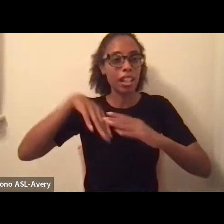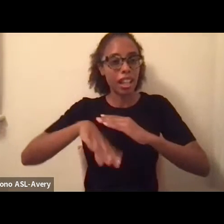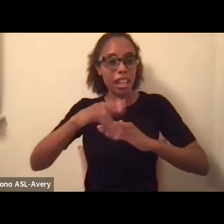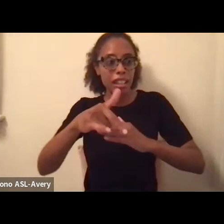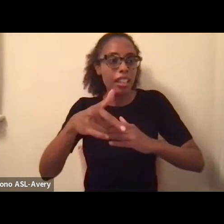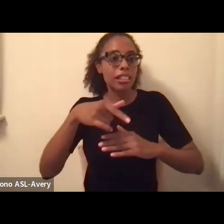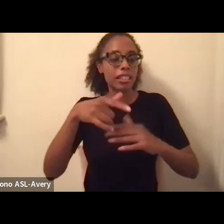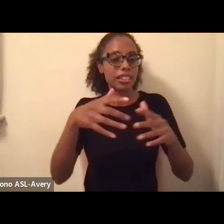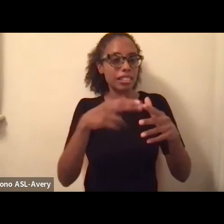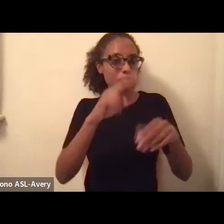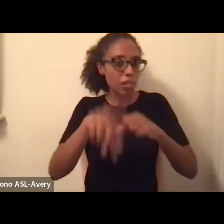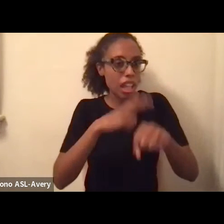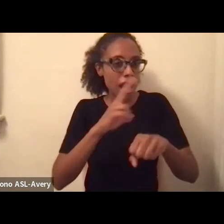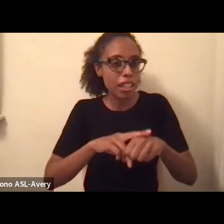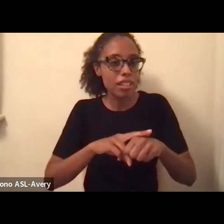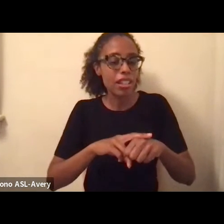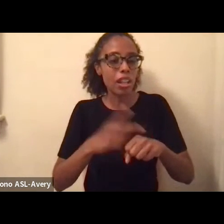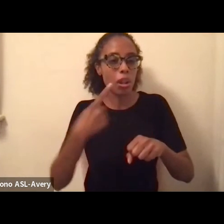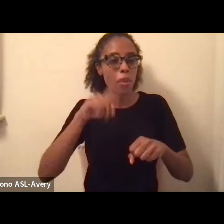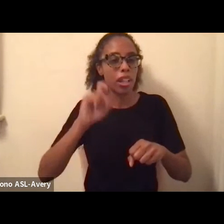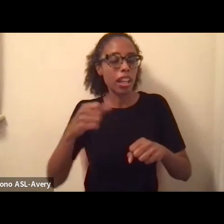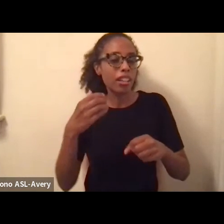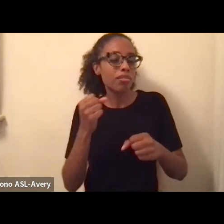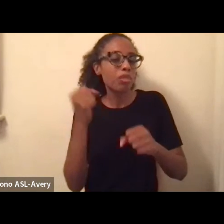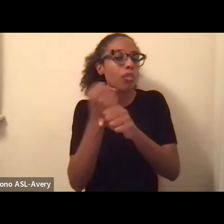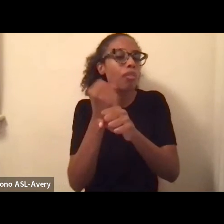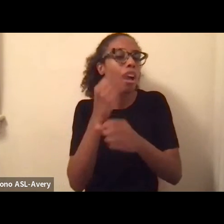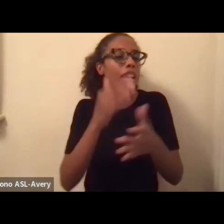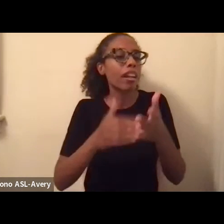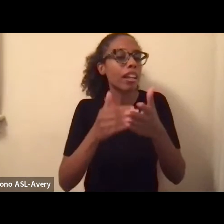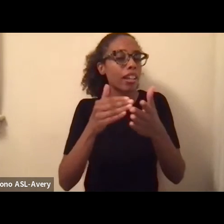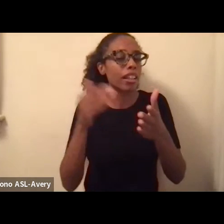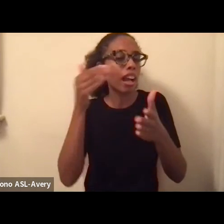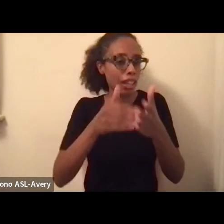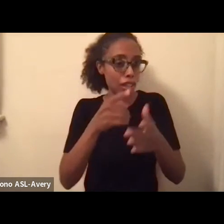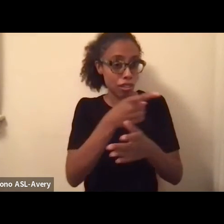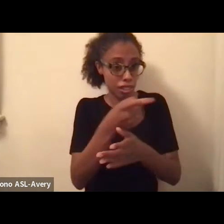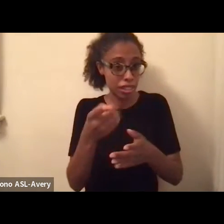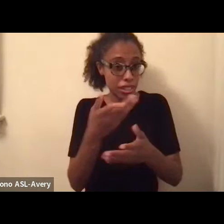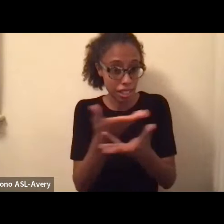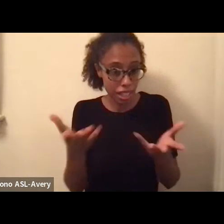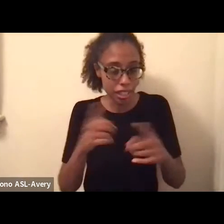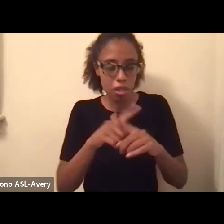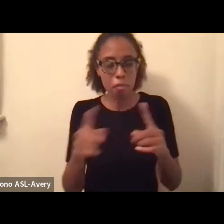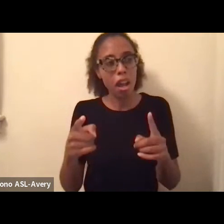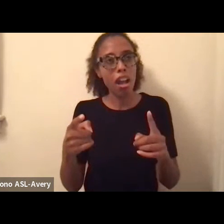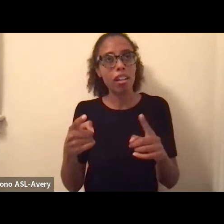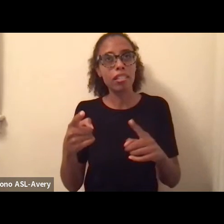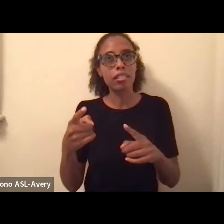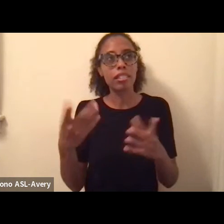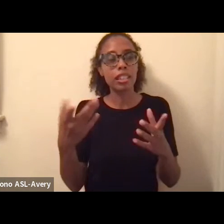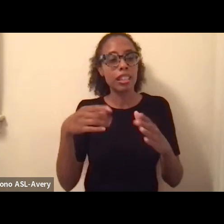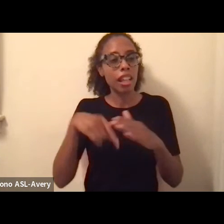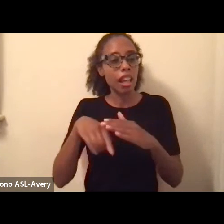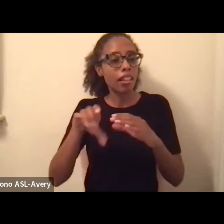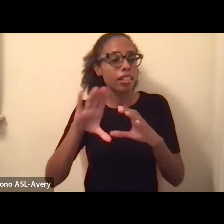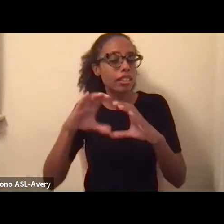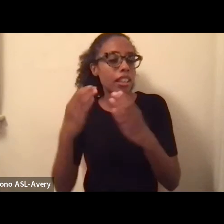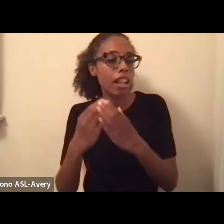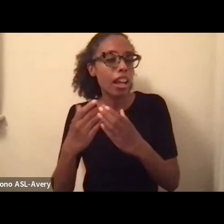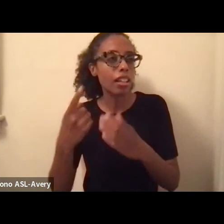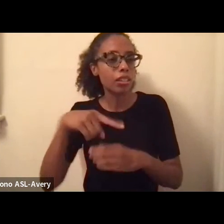what we've done in this class, I pray, is also think about and start working